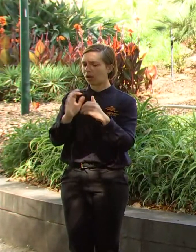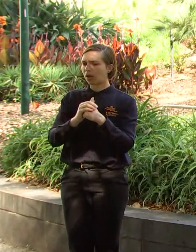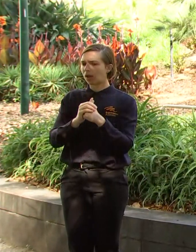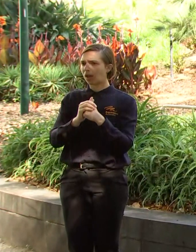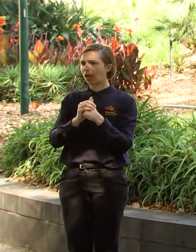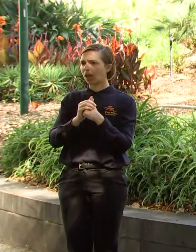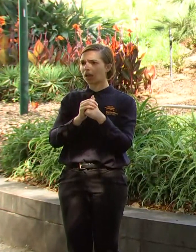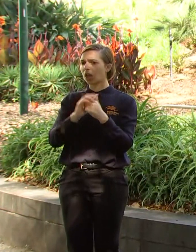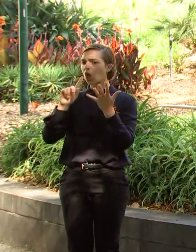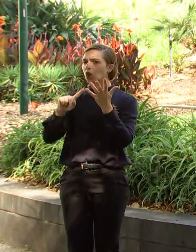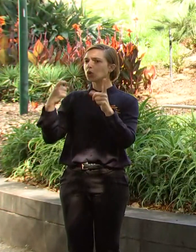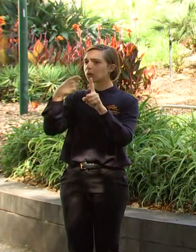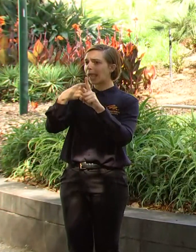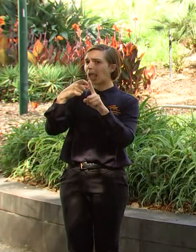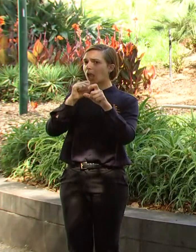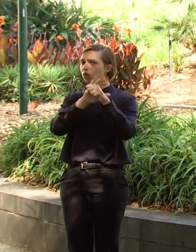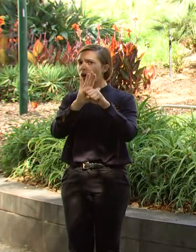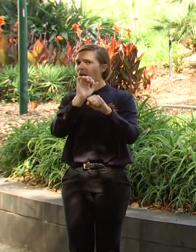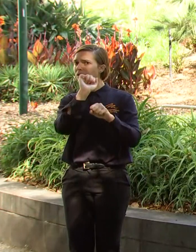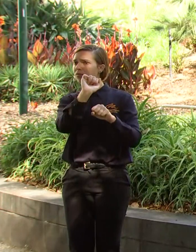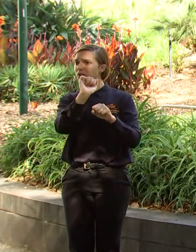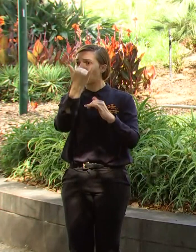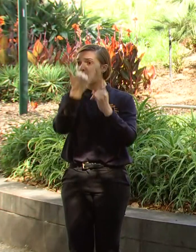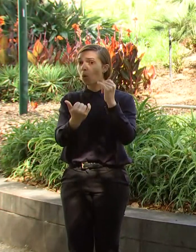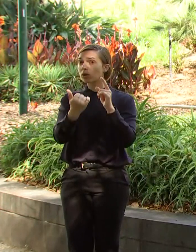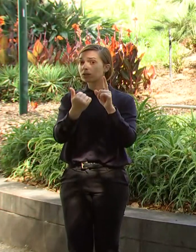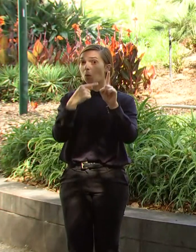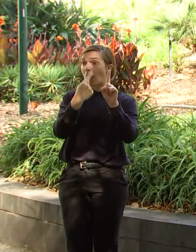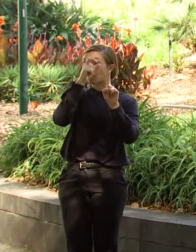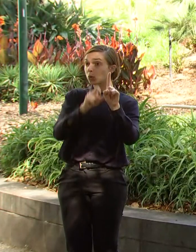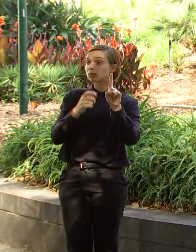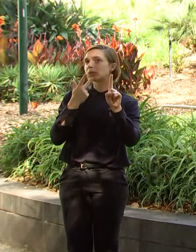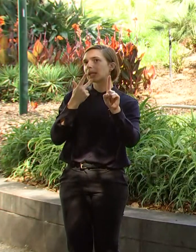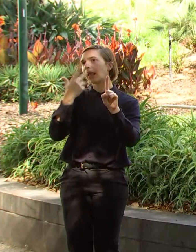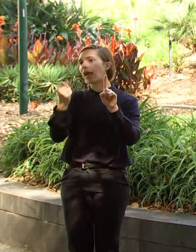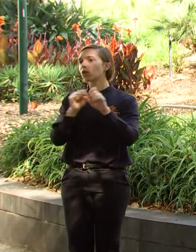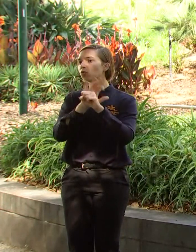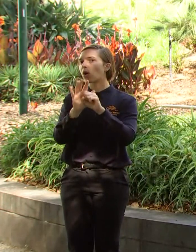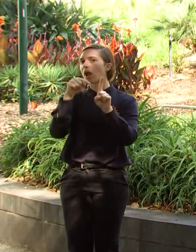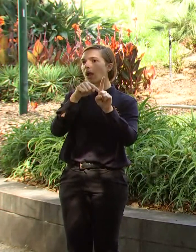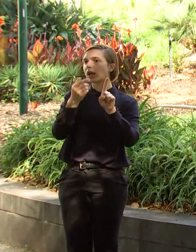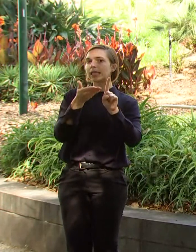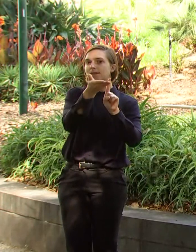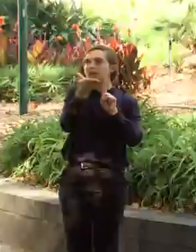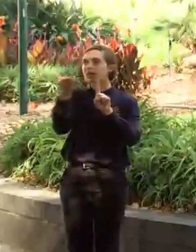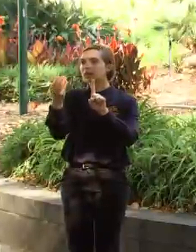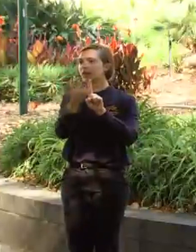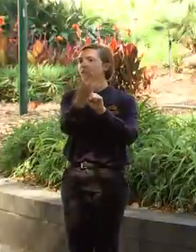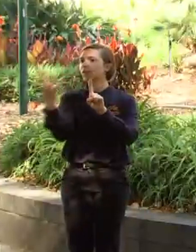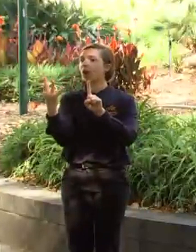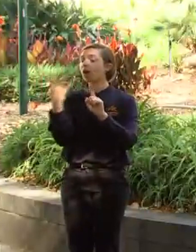ago wasn't 50% more infectious. Wasn't, at least anecdotally, making people much more sick much more